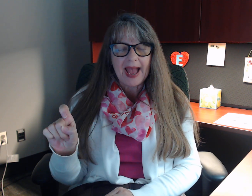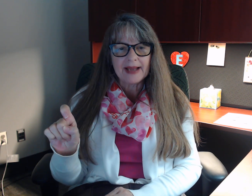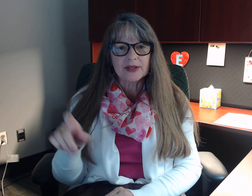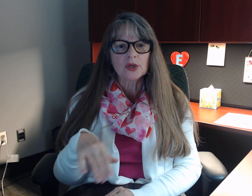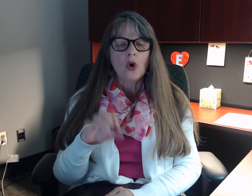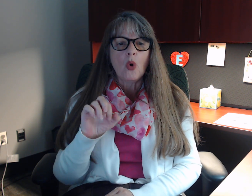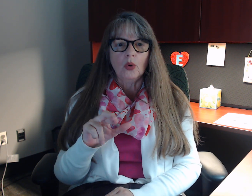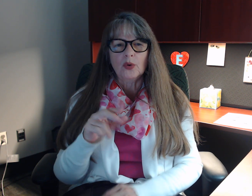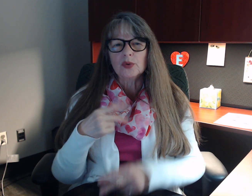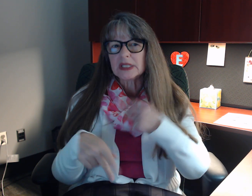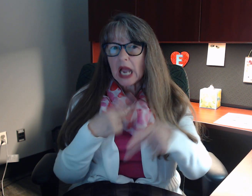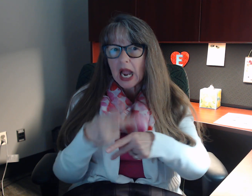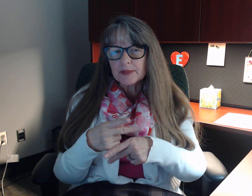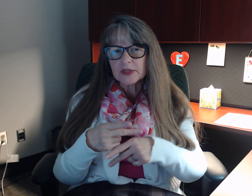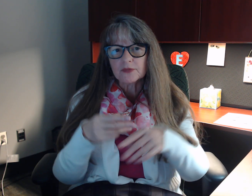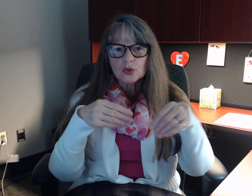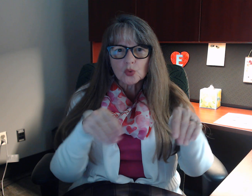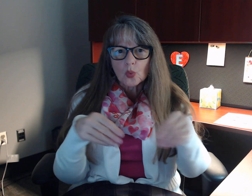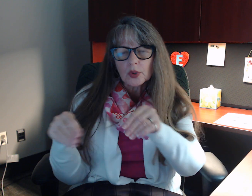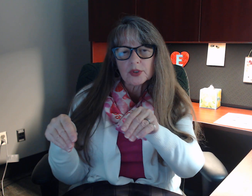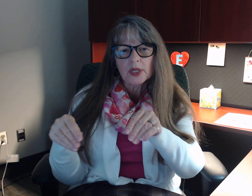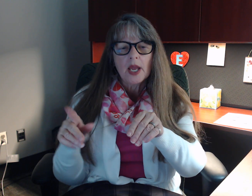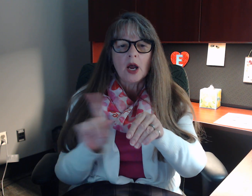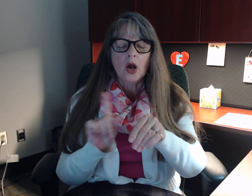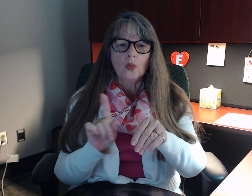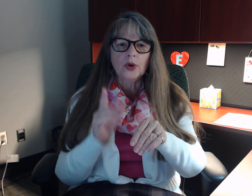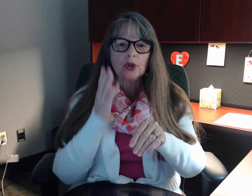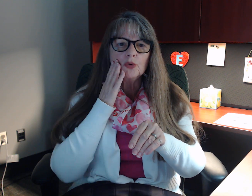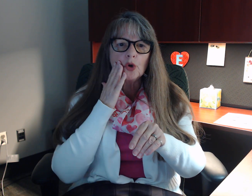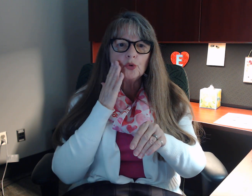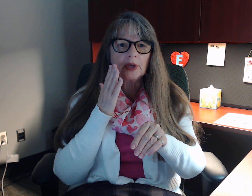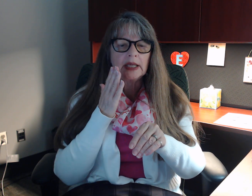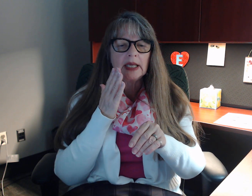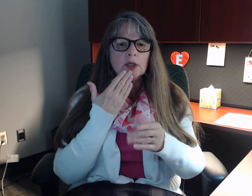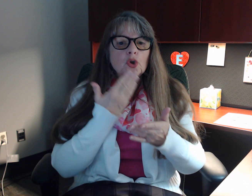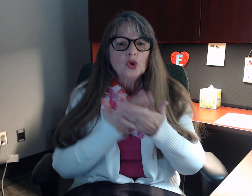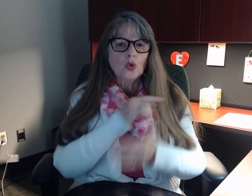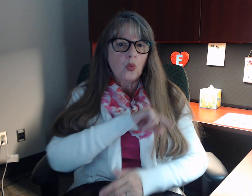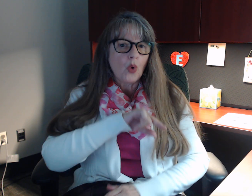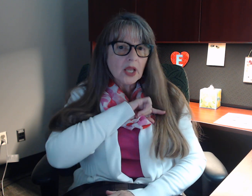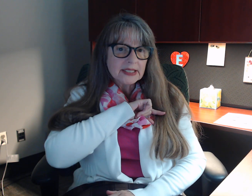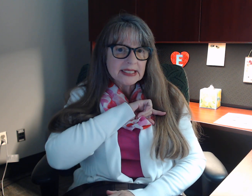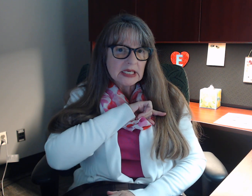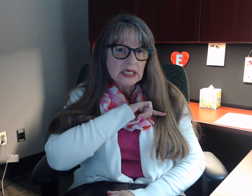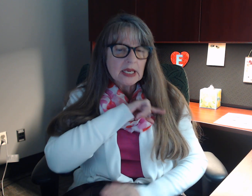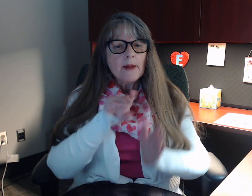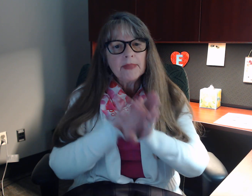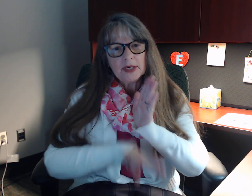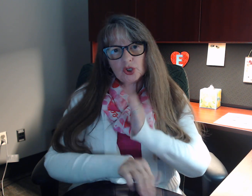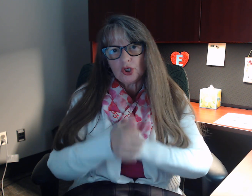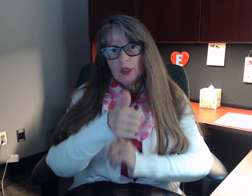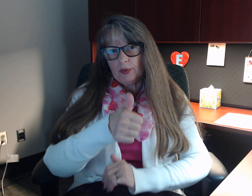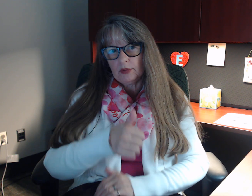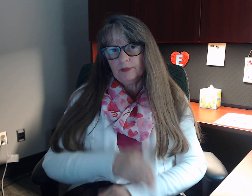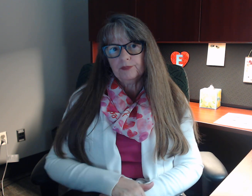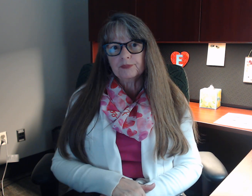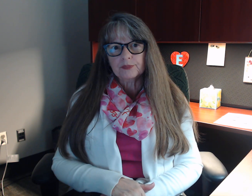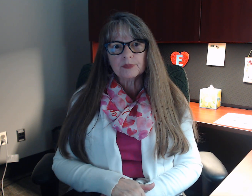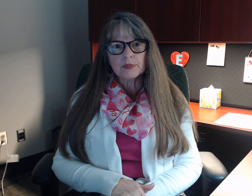Maxx, or those types of stores where you can get good quality, but it's cheaper.